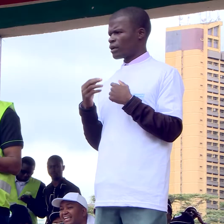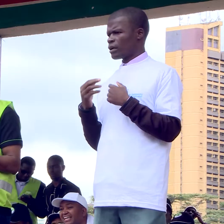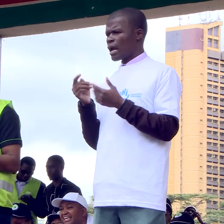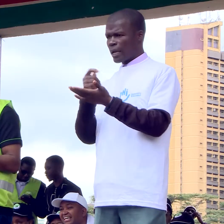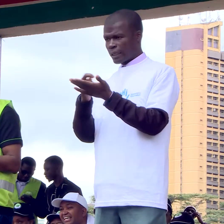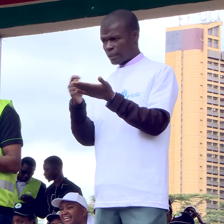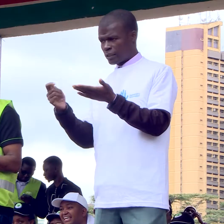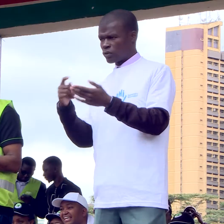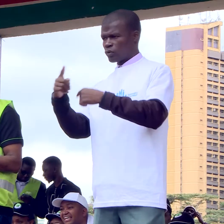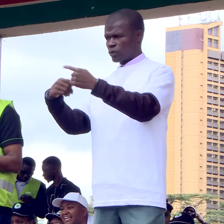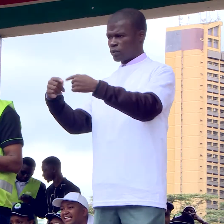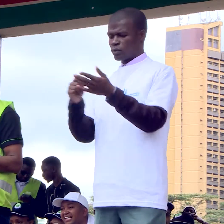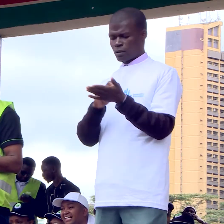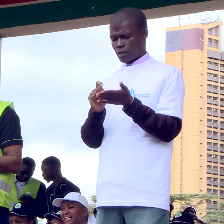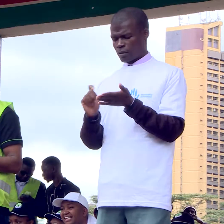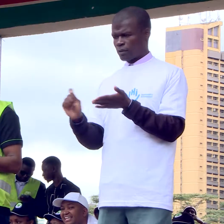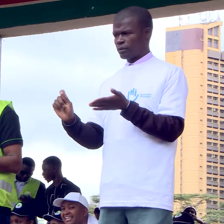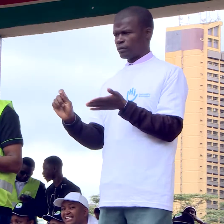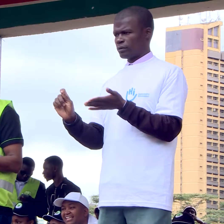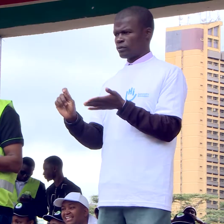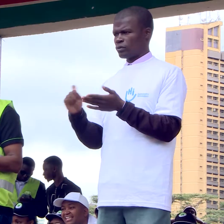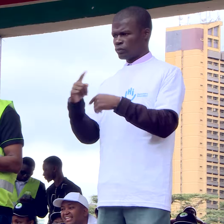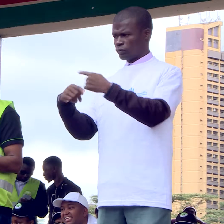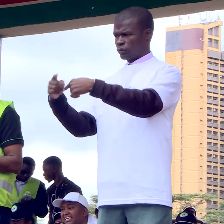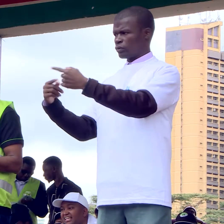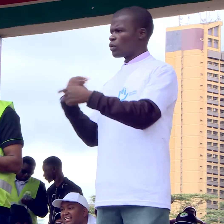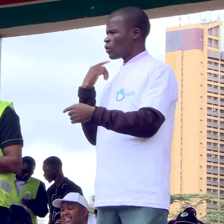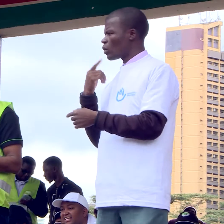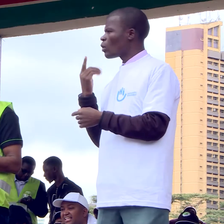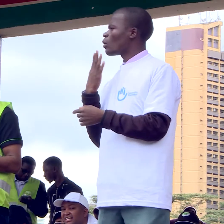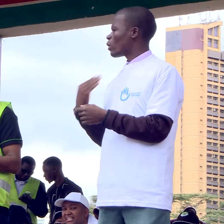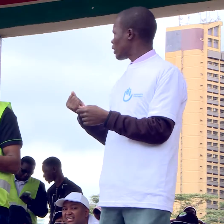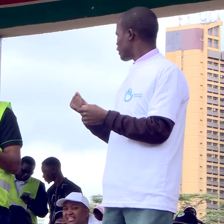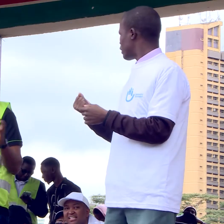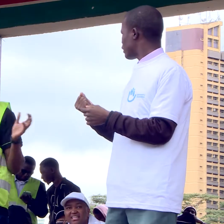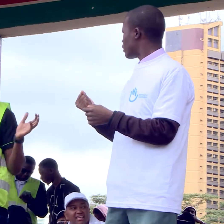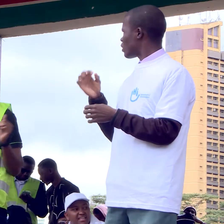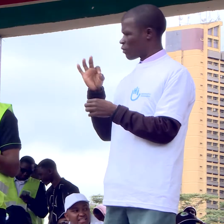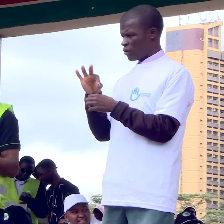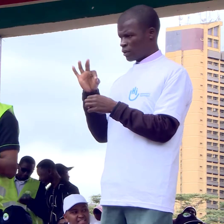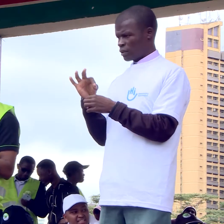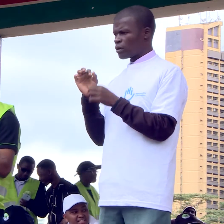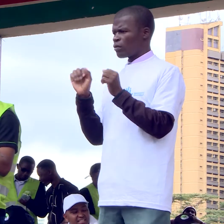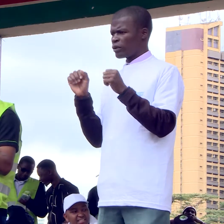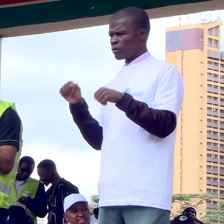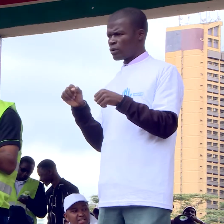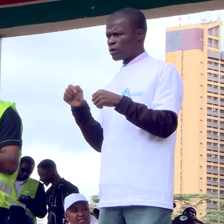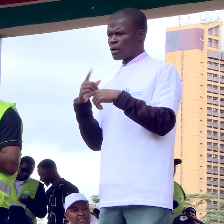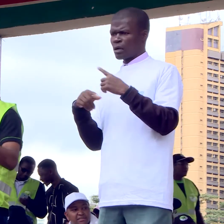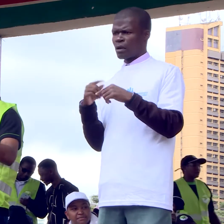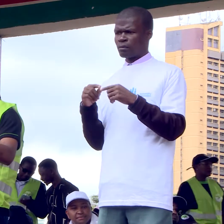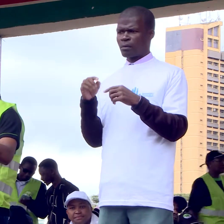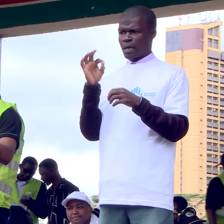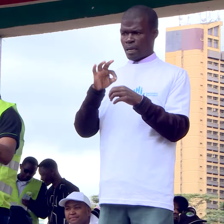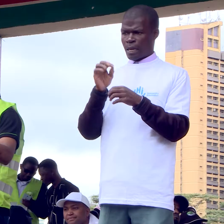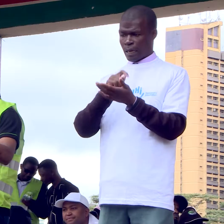on. So for those who want to register as voters, they can actually come and register. We have a place where you can be able to